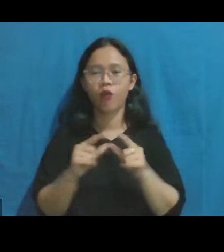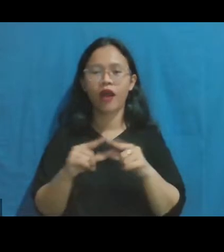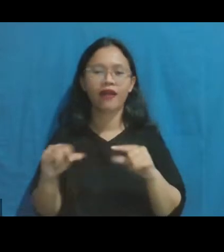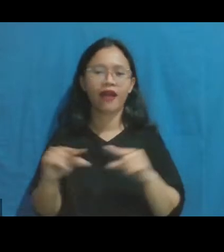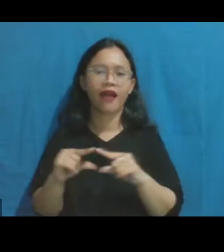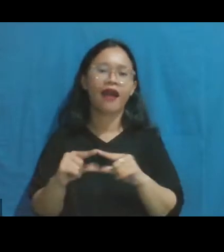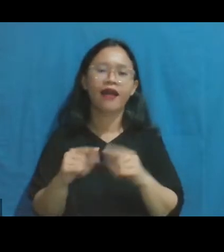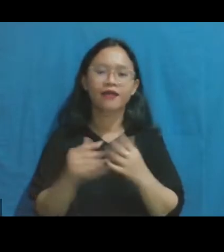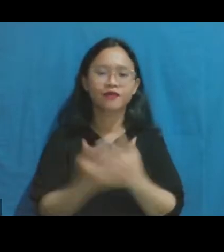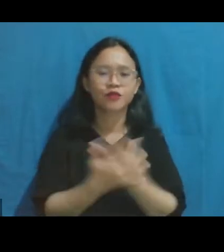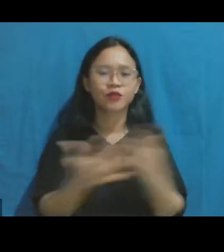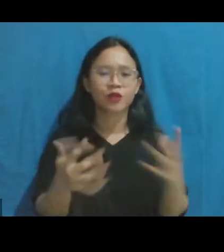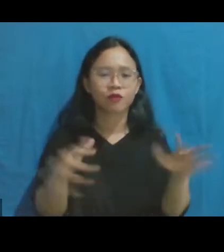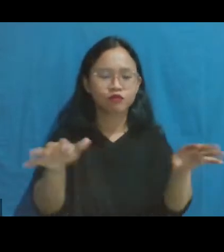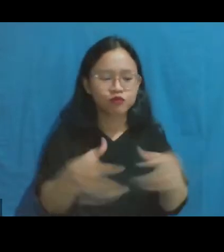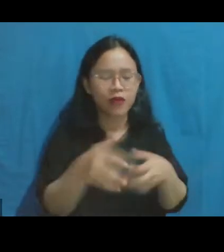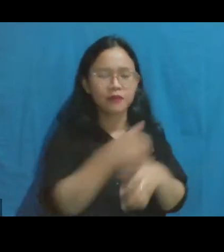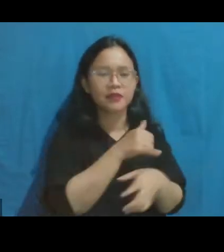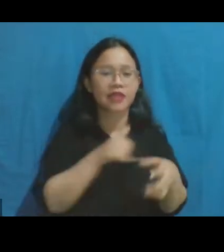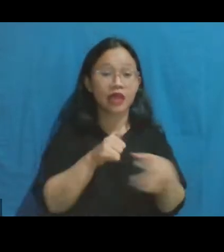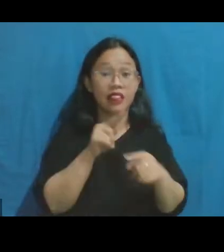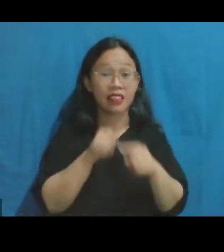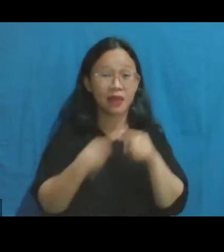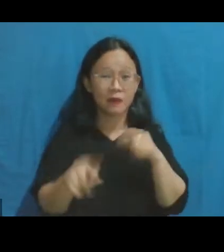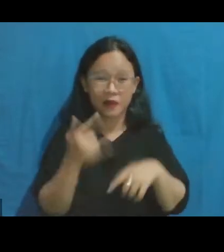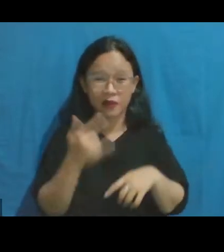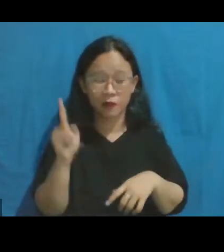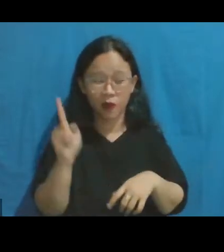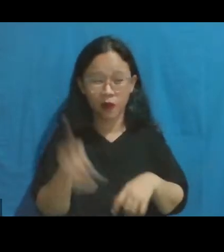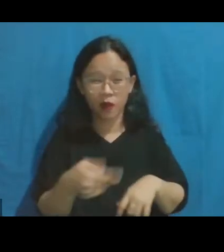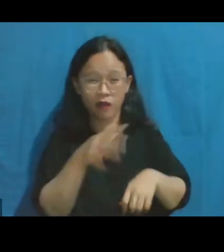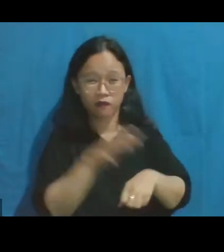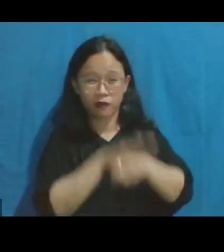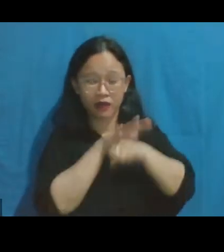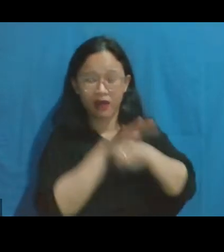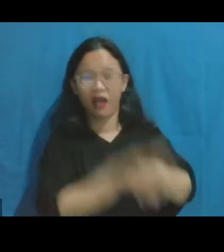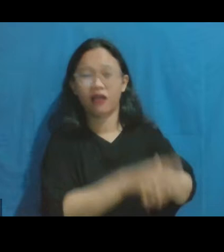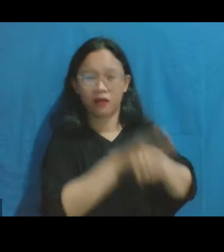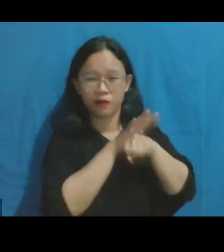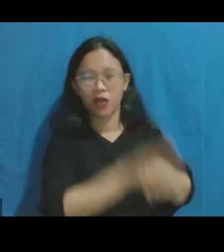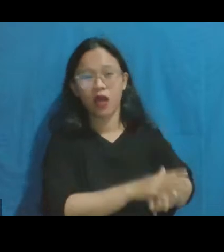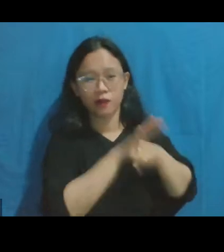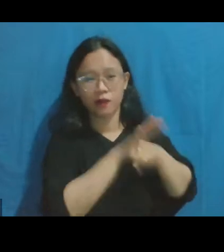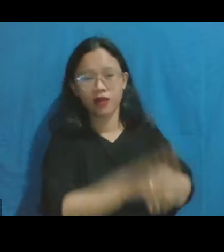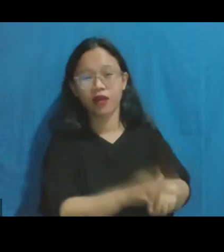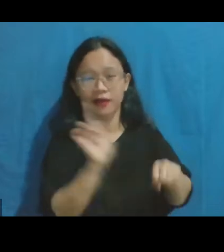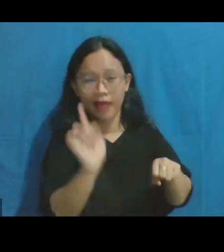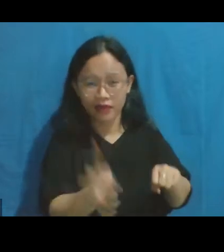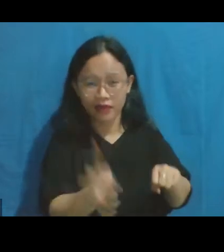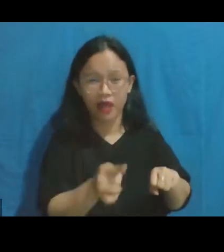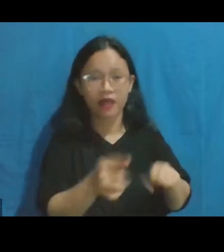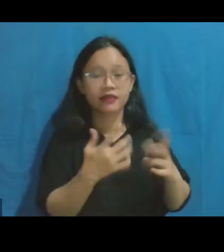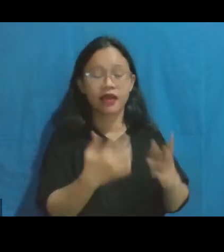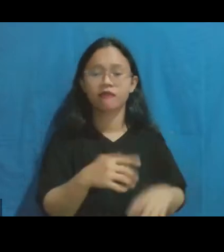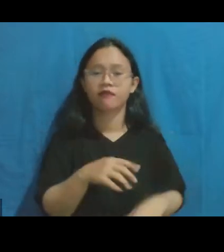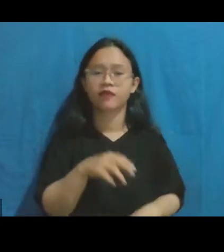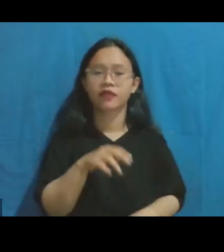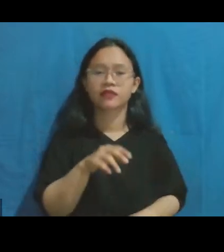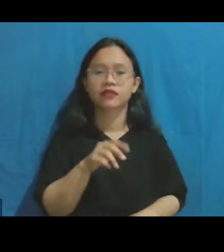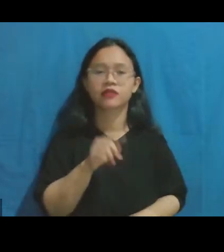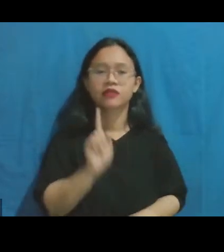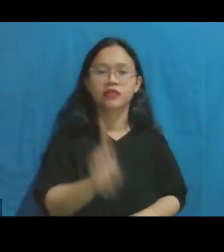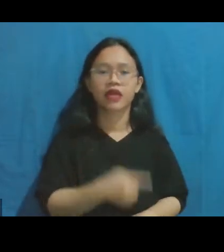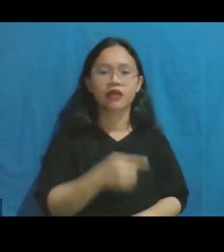lot of intimidations and repression. And they are all, these 1,025